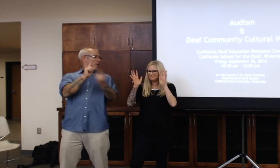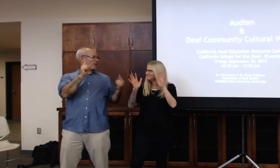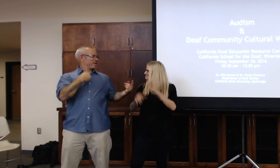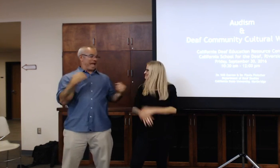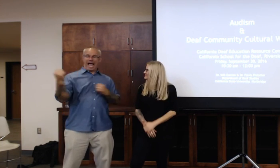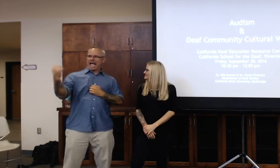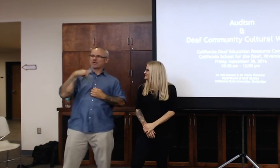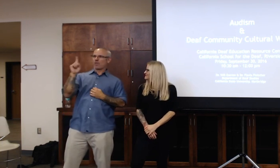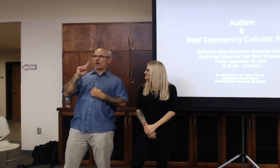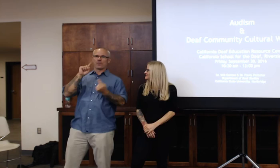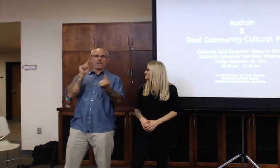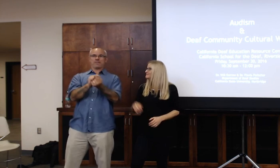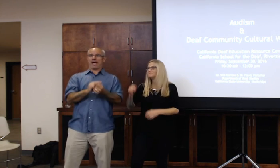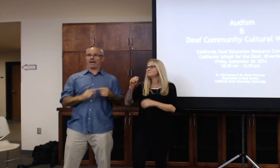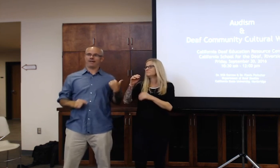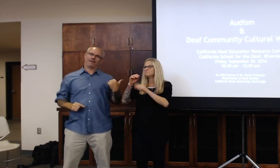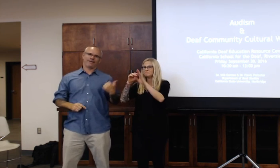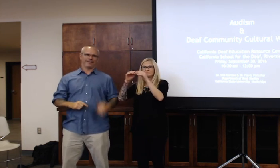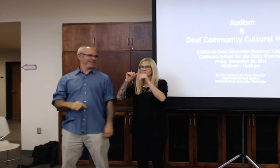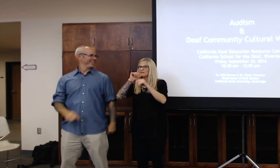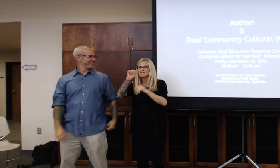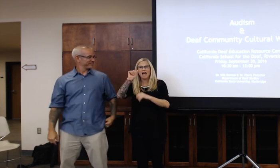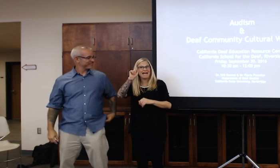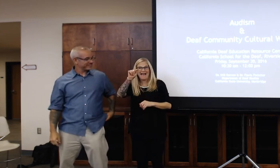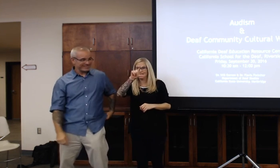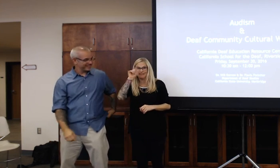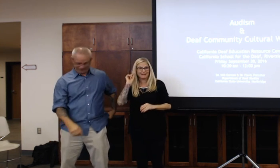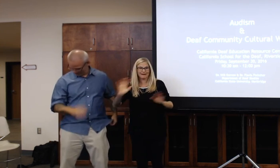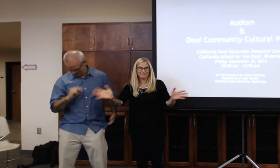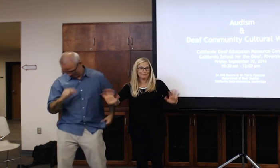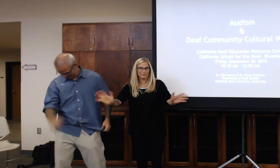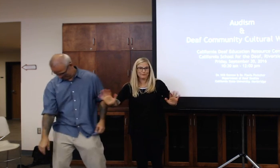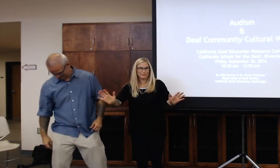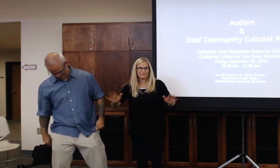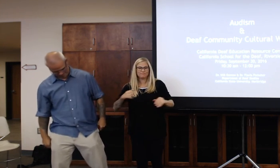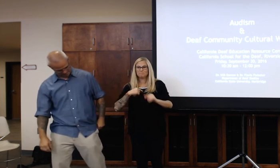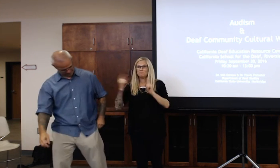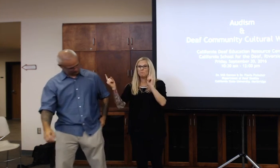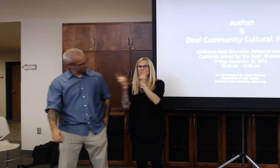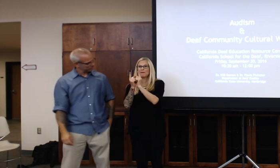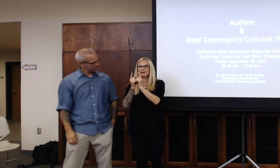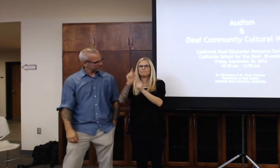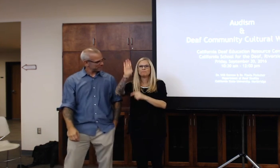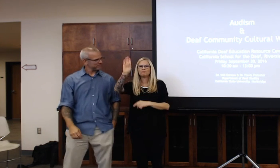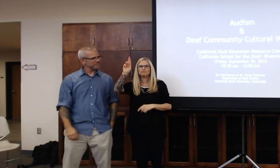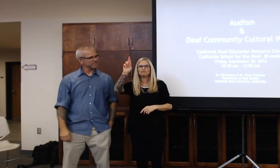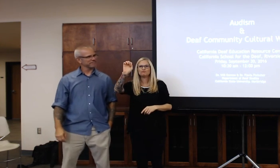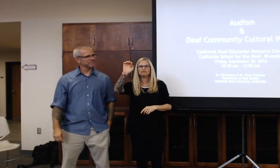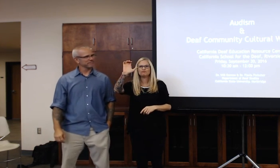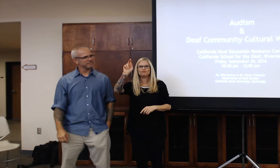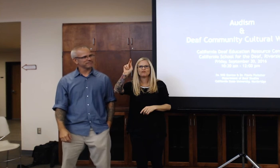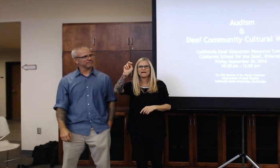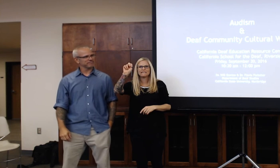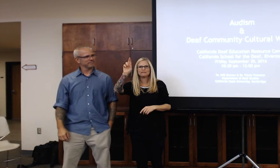tenure in college experience. We did not meet at Gallaudet. No, we did not. We actually met at